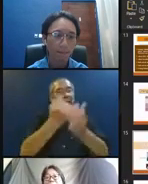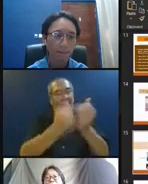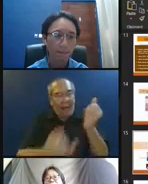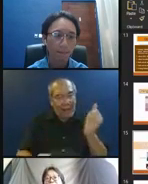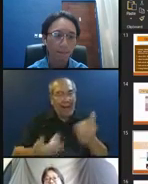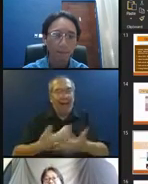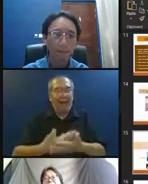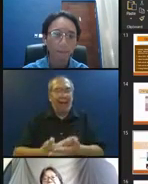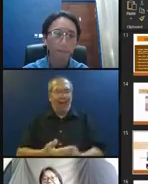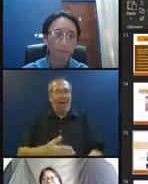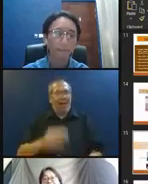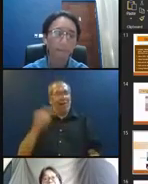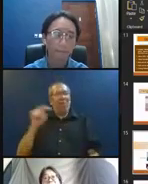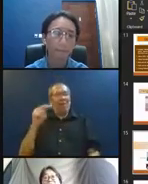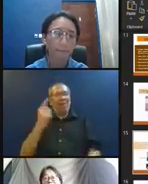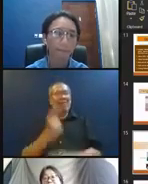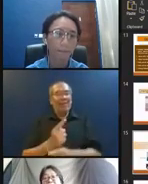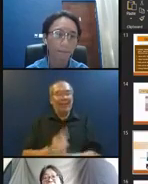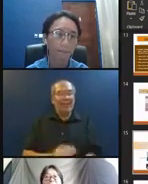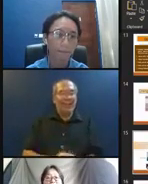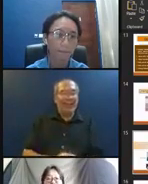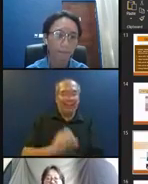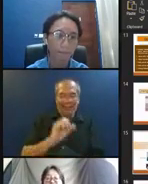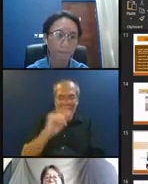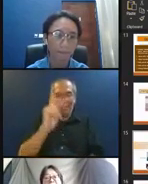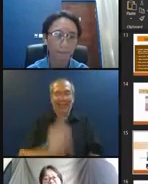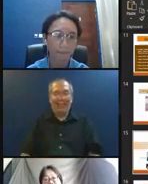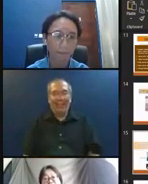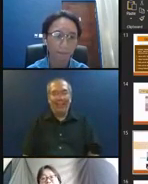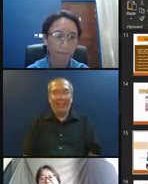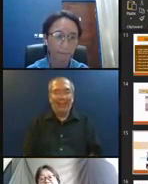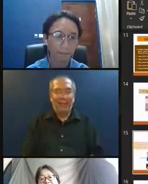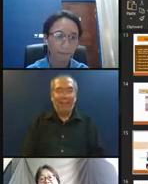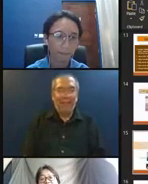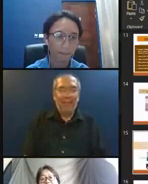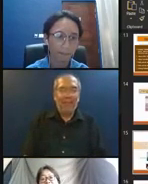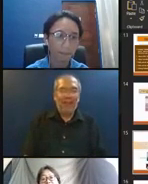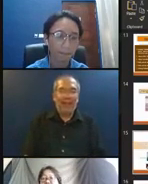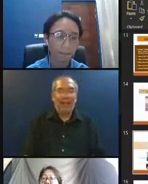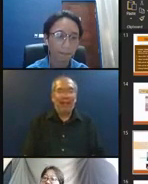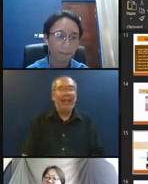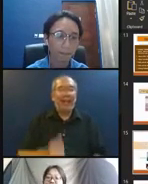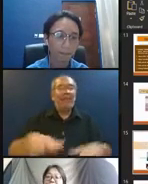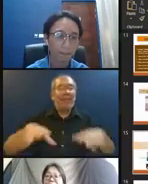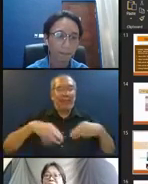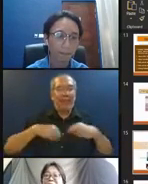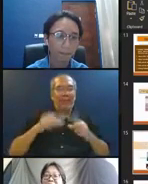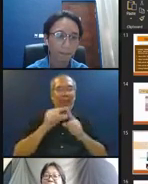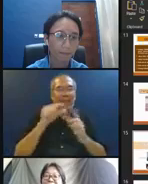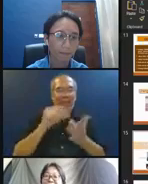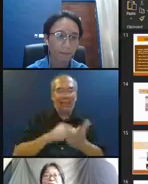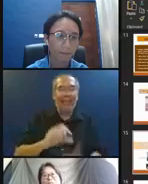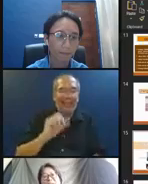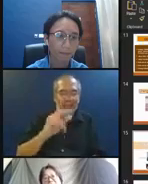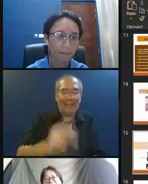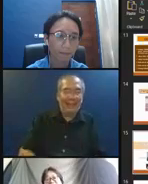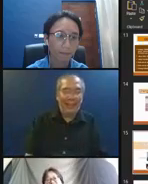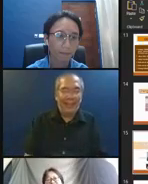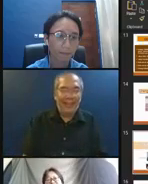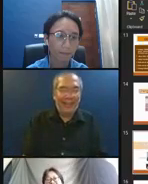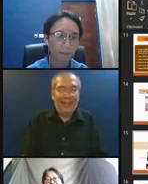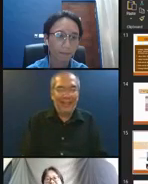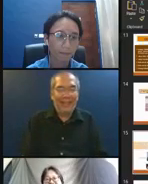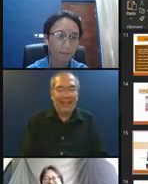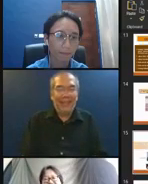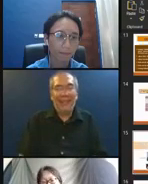correctly. Because like me, I'm married, I have children. So am I abnormal? No, right?